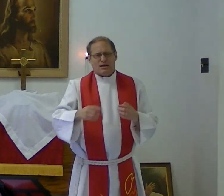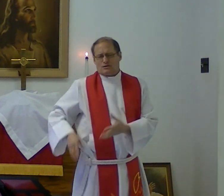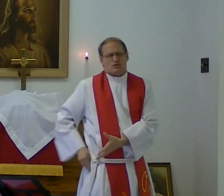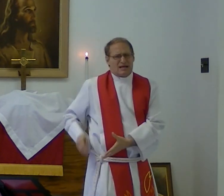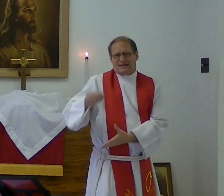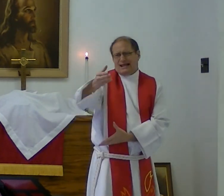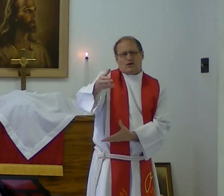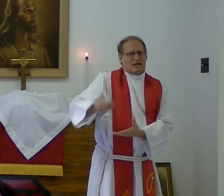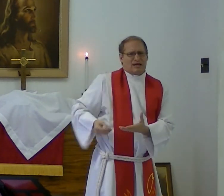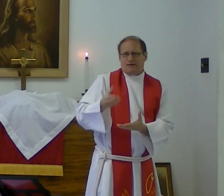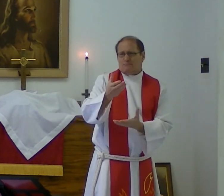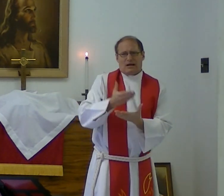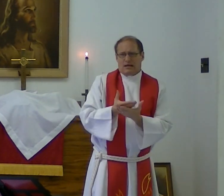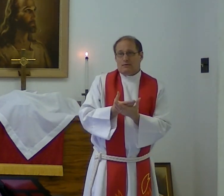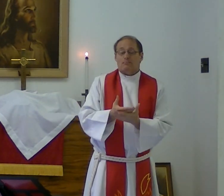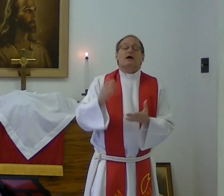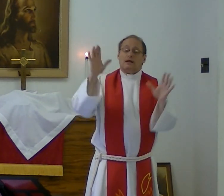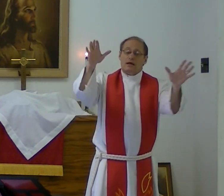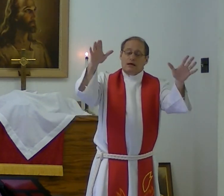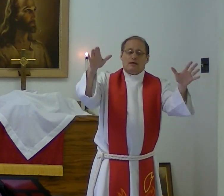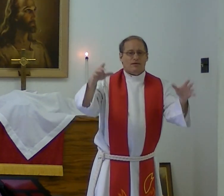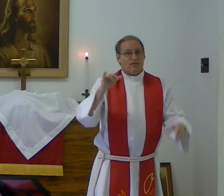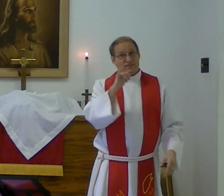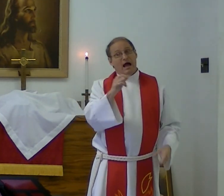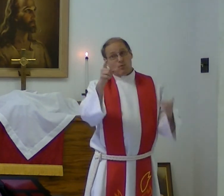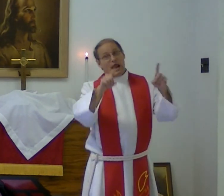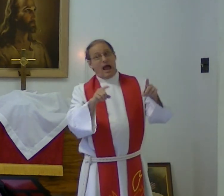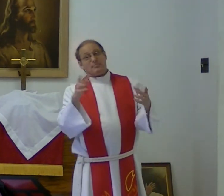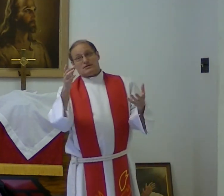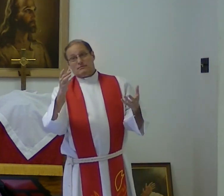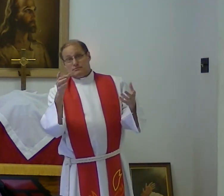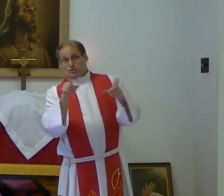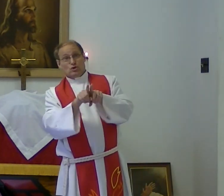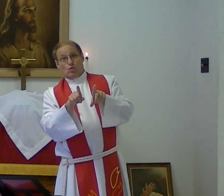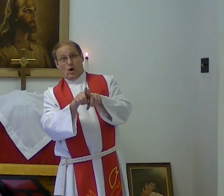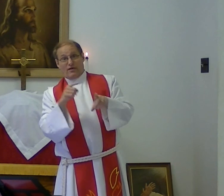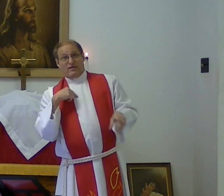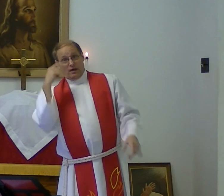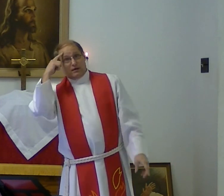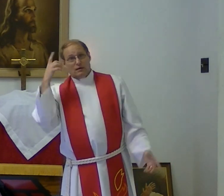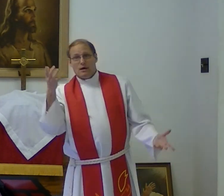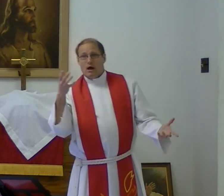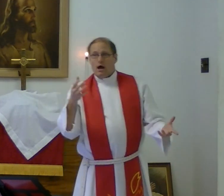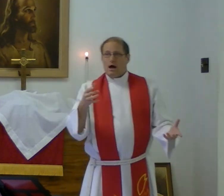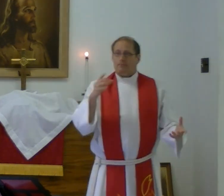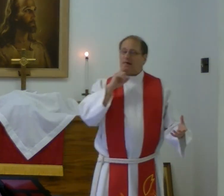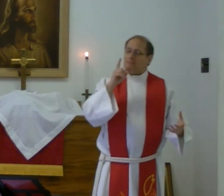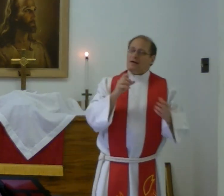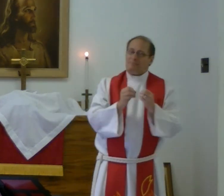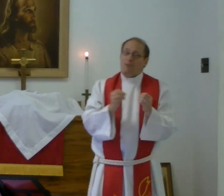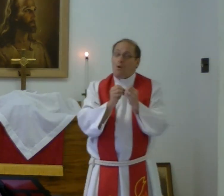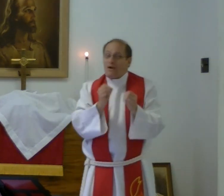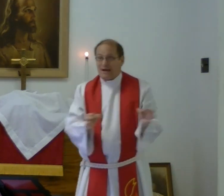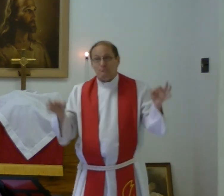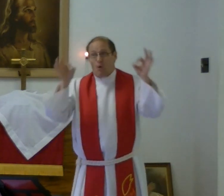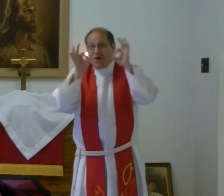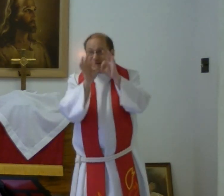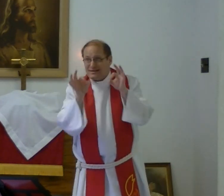here so that they could give money, but that would happen too, I think. But more importantly,